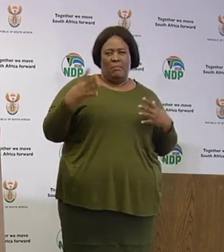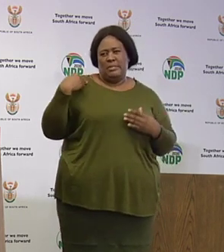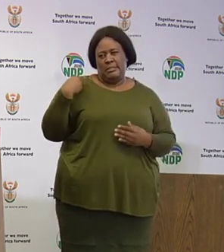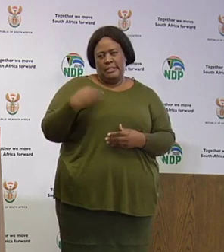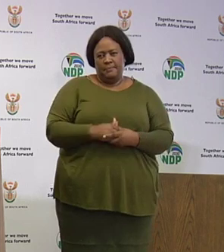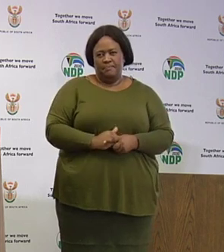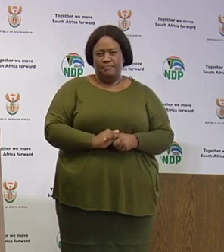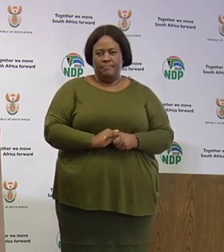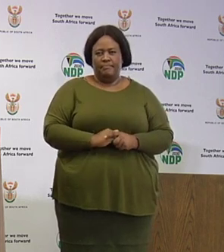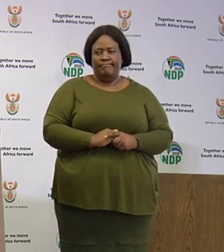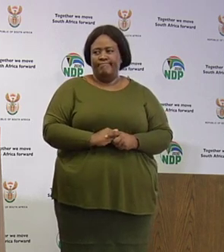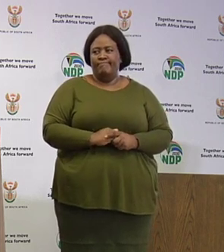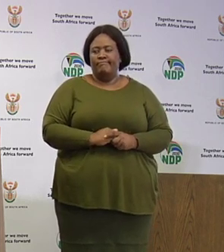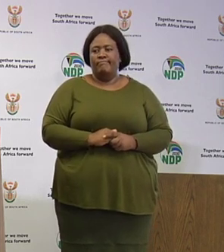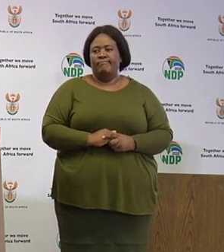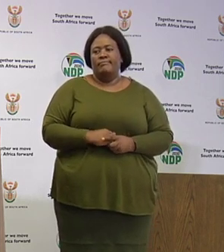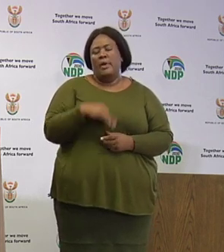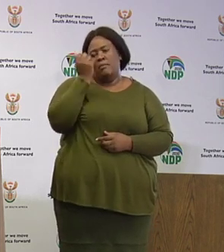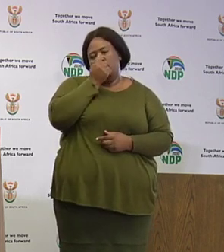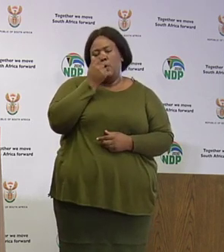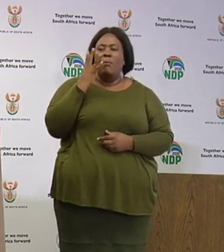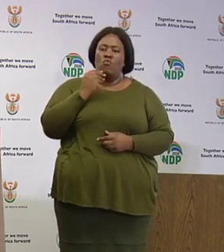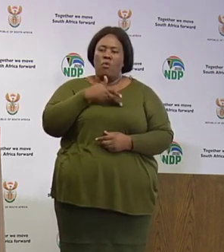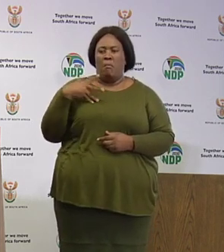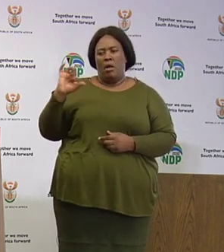Mthembu. And I'm sorry about your grandmother's tank.